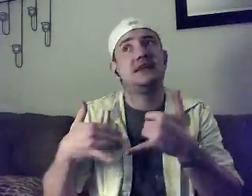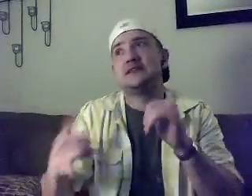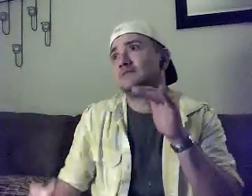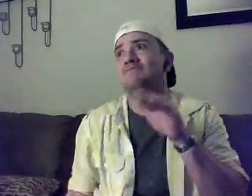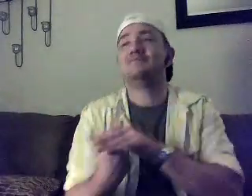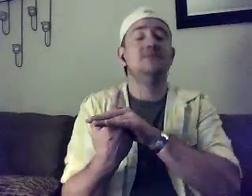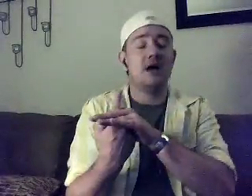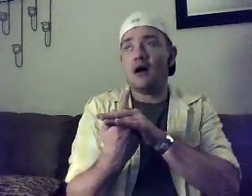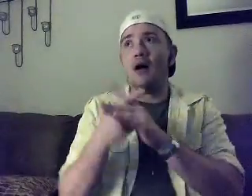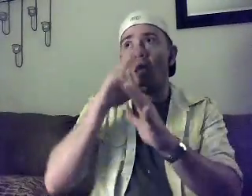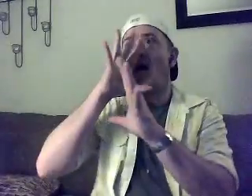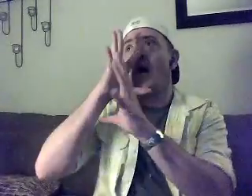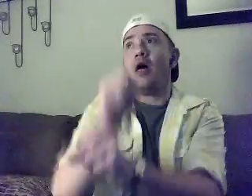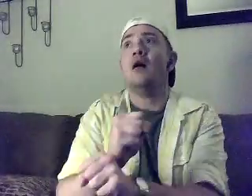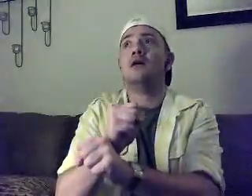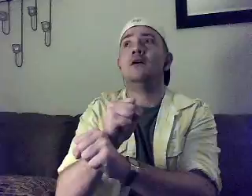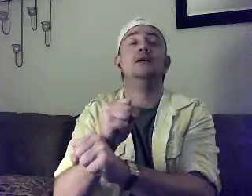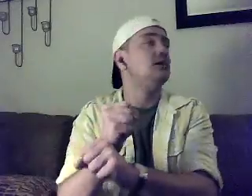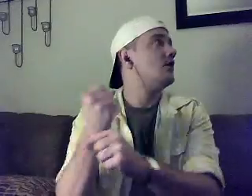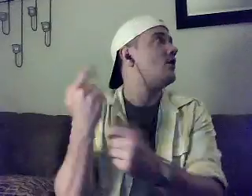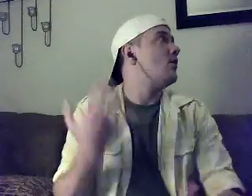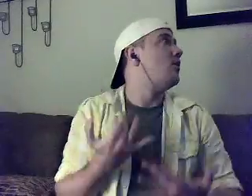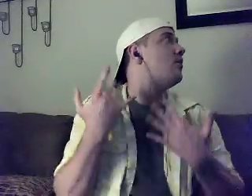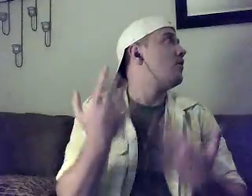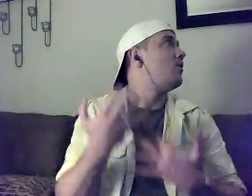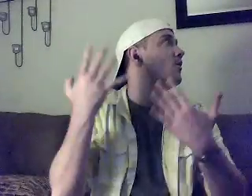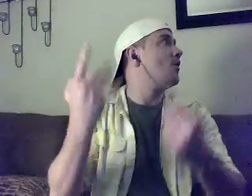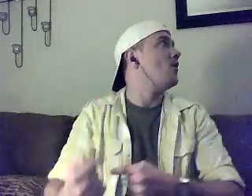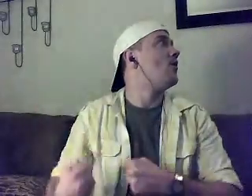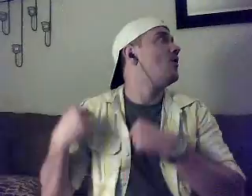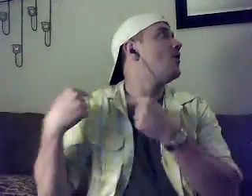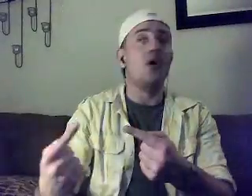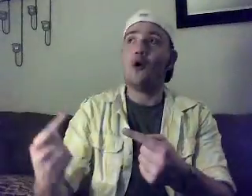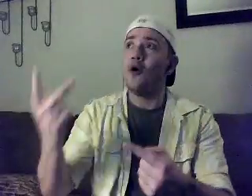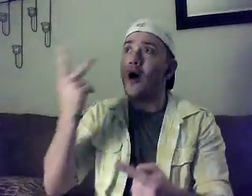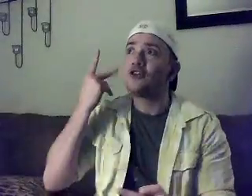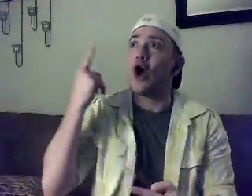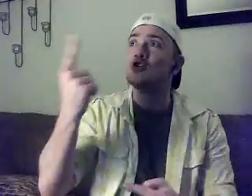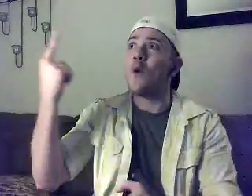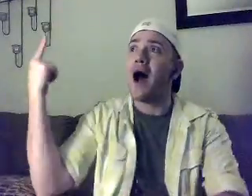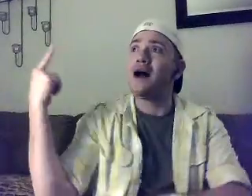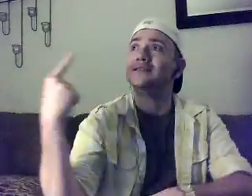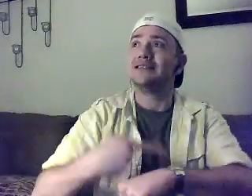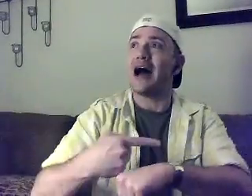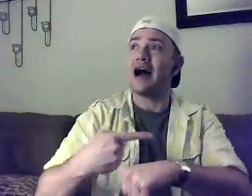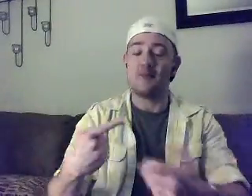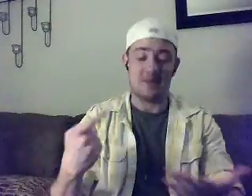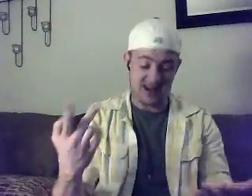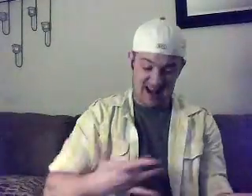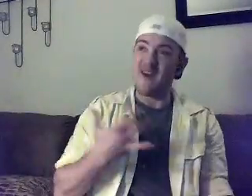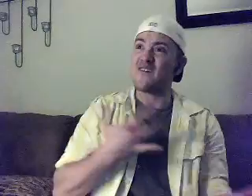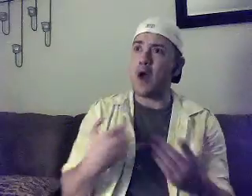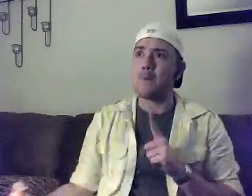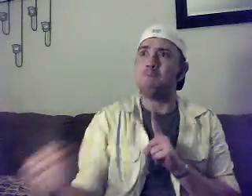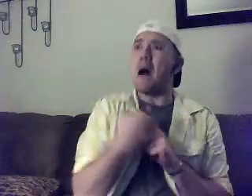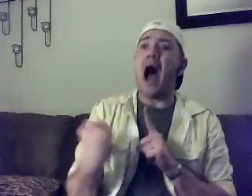way I beg and borrow and steal At first sight and it's real I didn't know I would feel it But it's in my